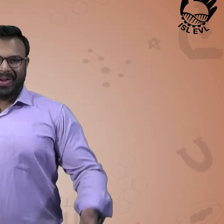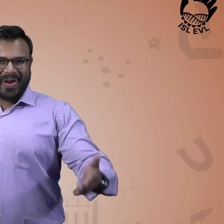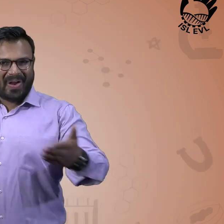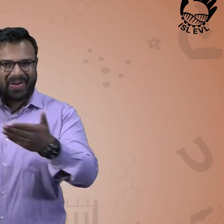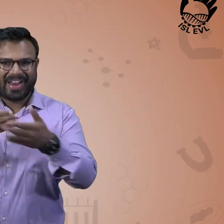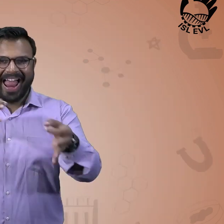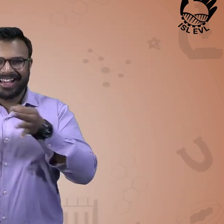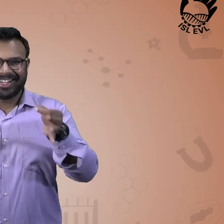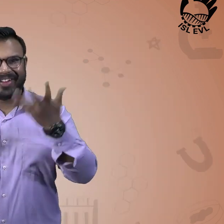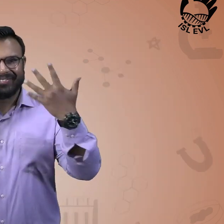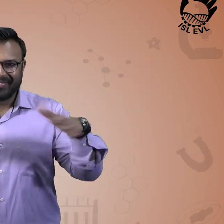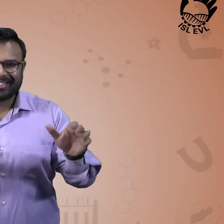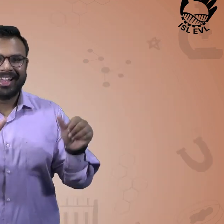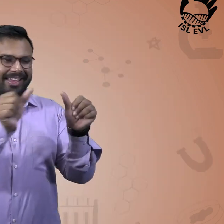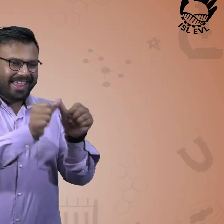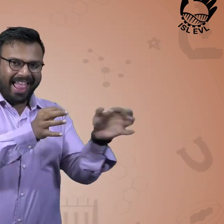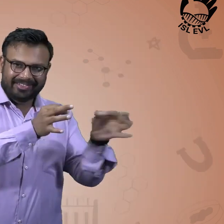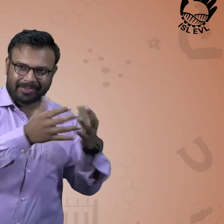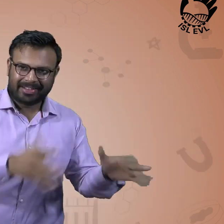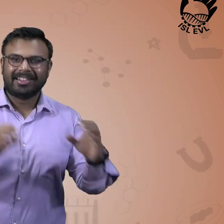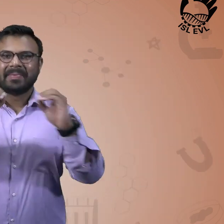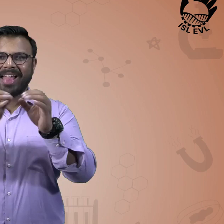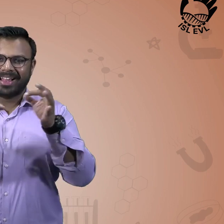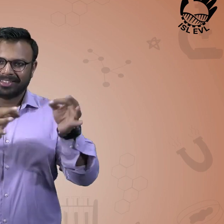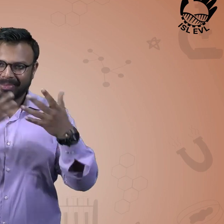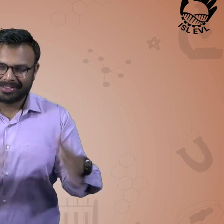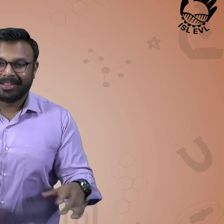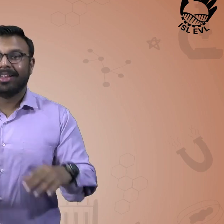We understood how and why we get the different kind of blood groups.